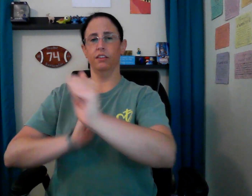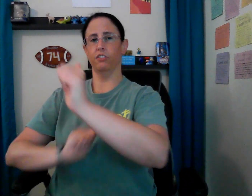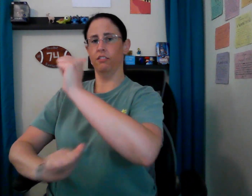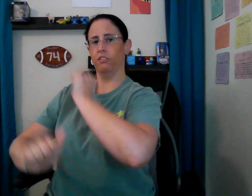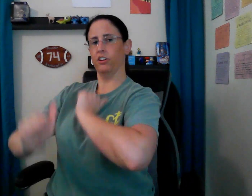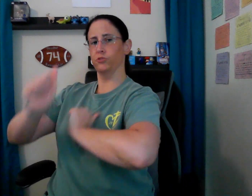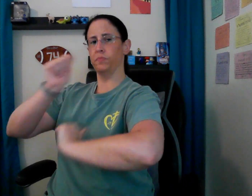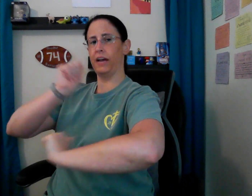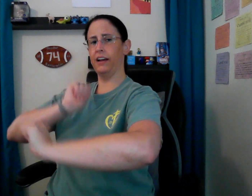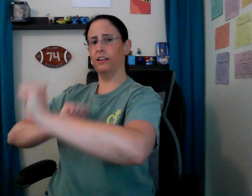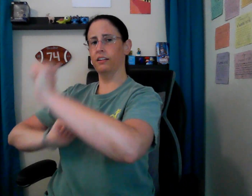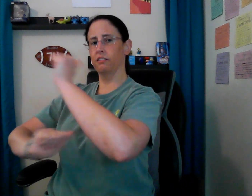goes back.